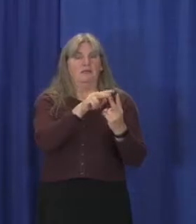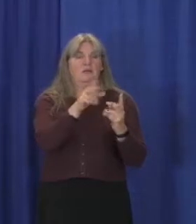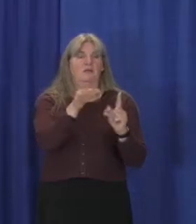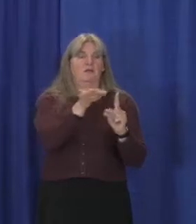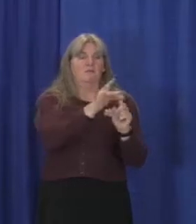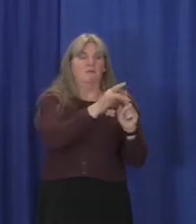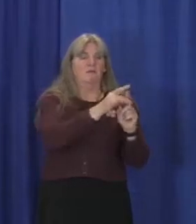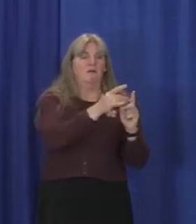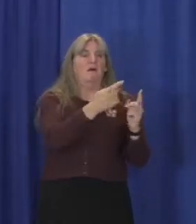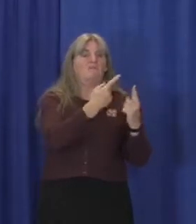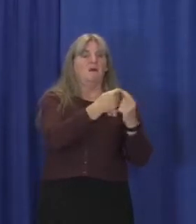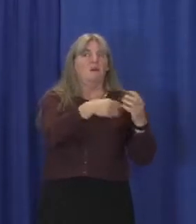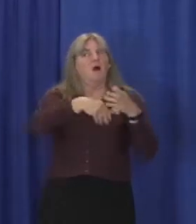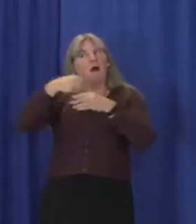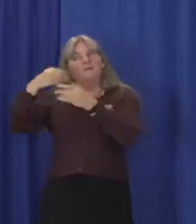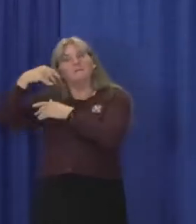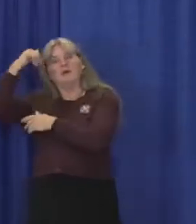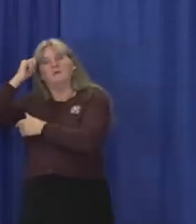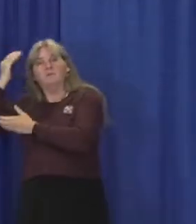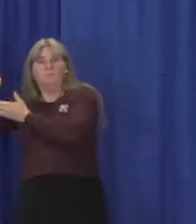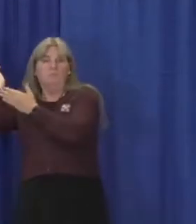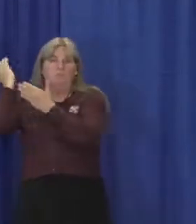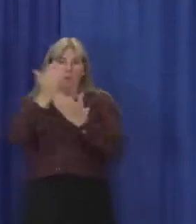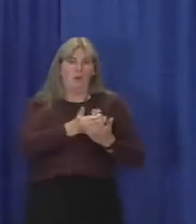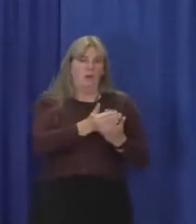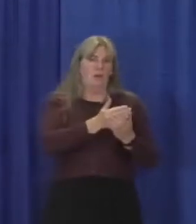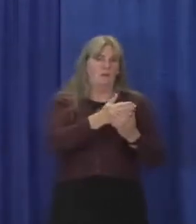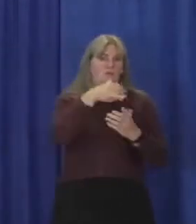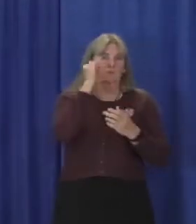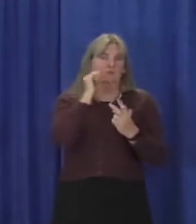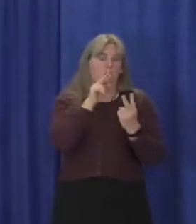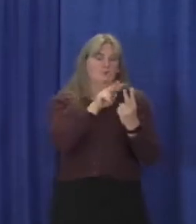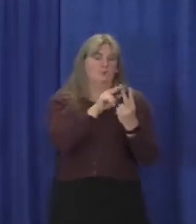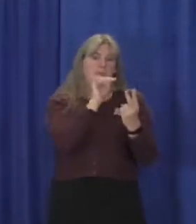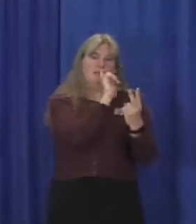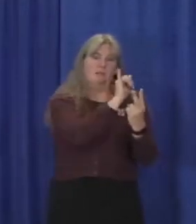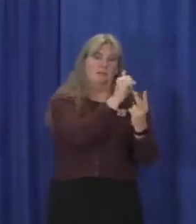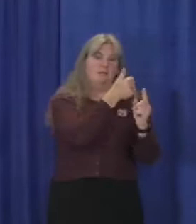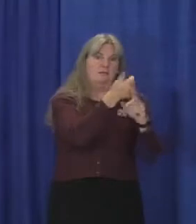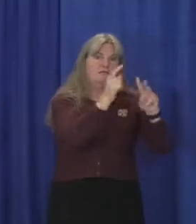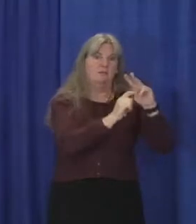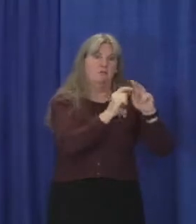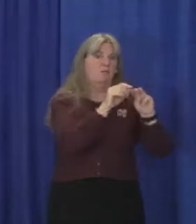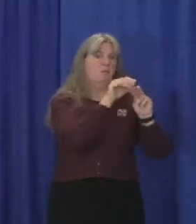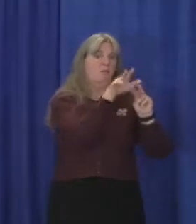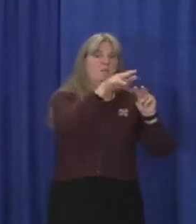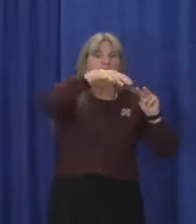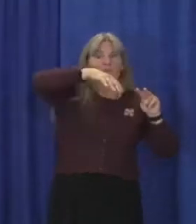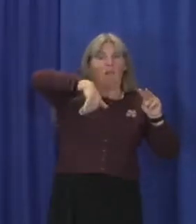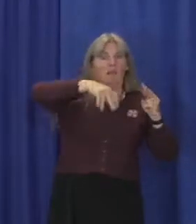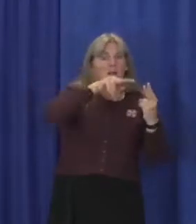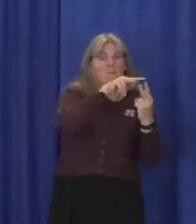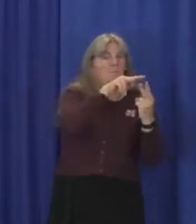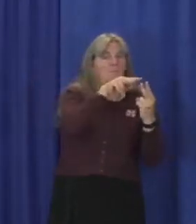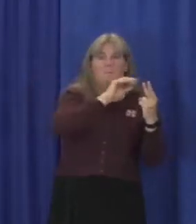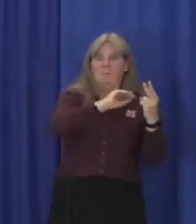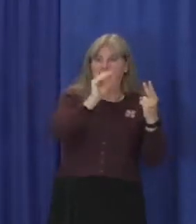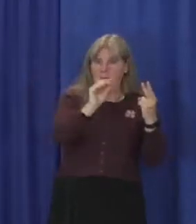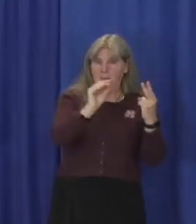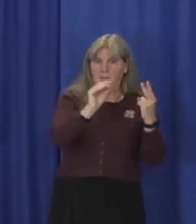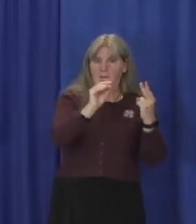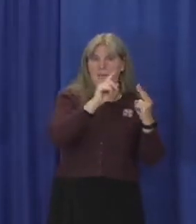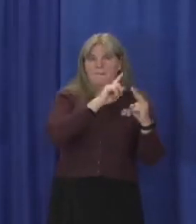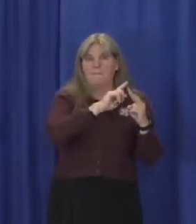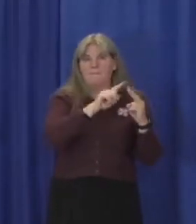territory, and that at this time we don't have concerns about transmission due to those cases, it does